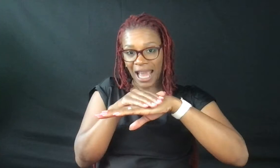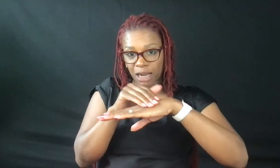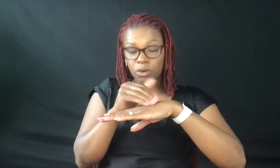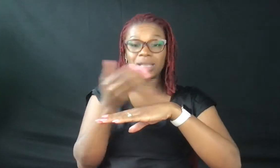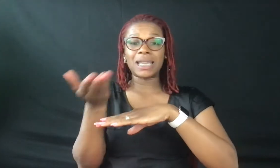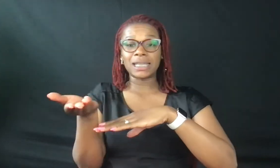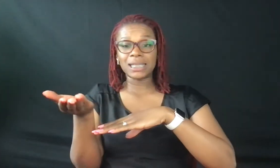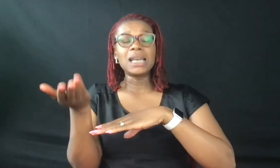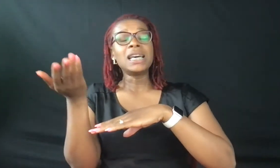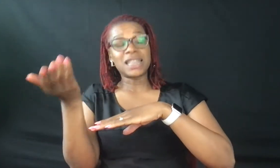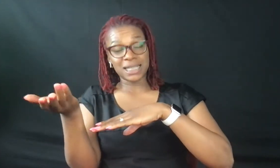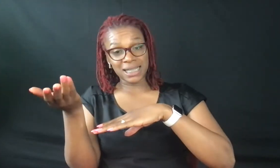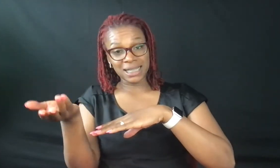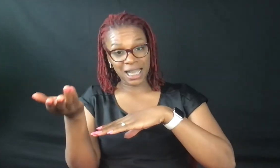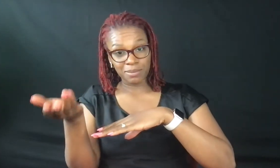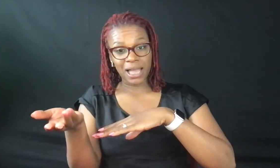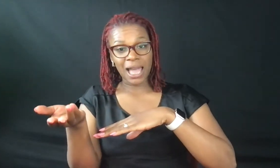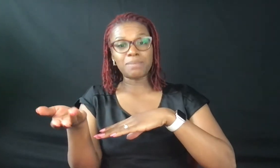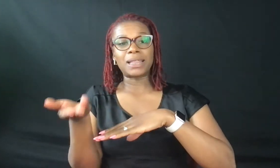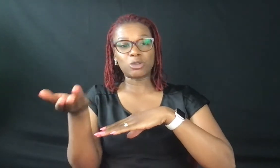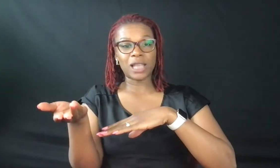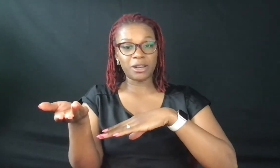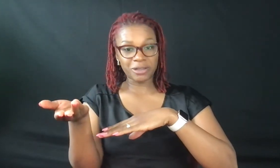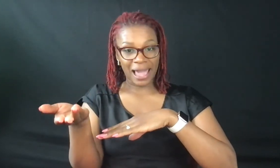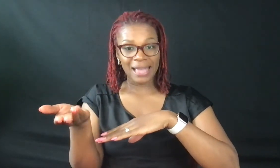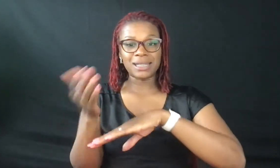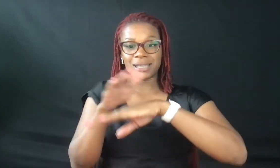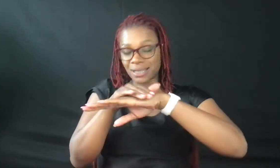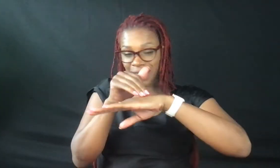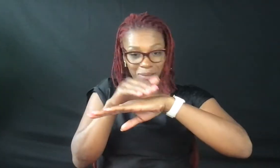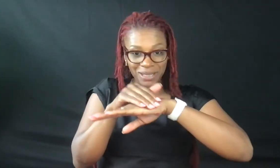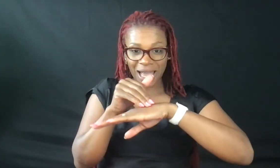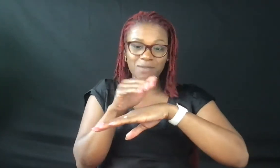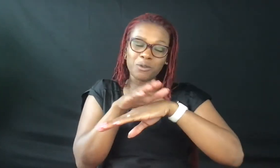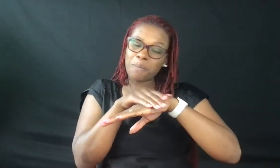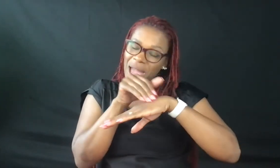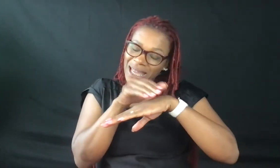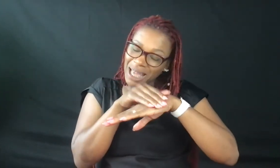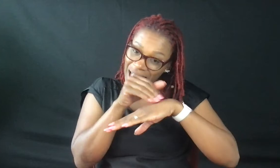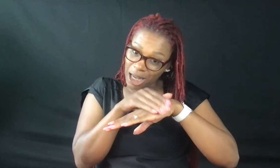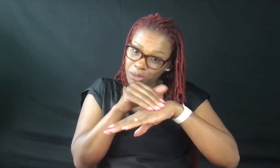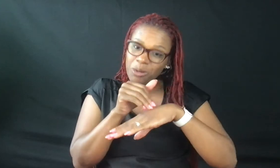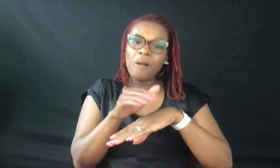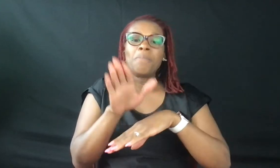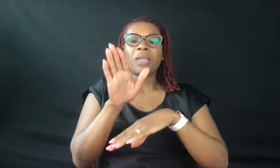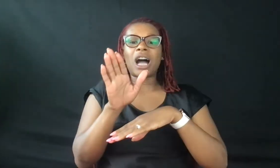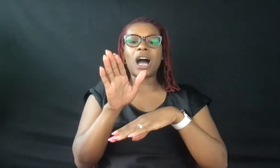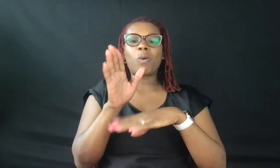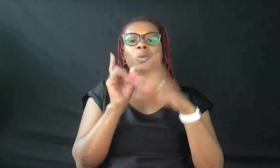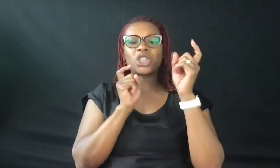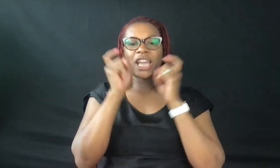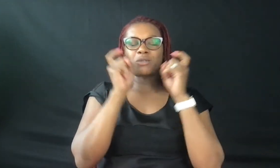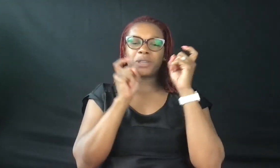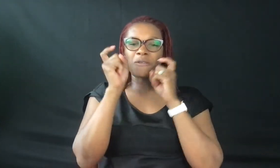animal. And yes, this is the same sign. My little signers asked, this is the same sign if you were petting an animal. What would change would be your